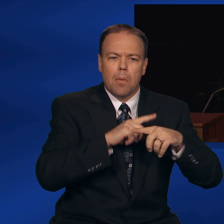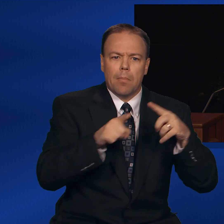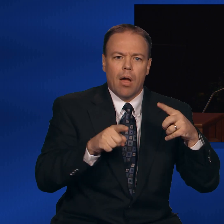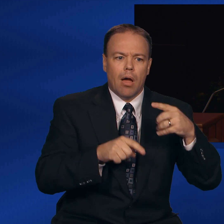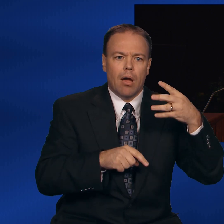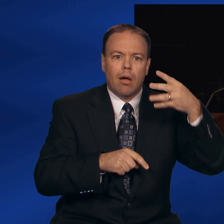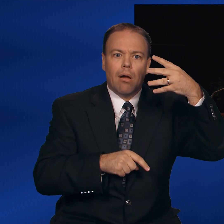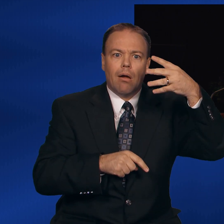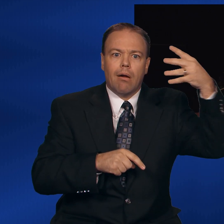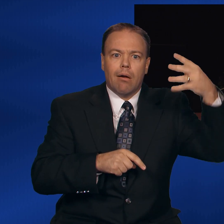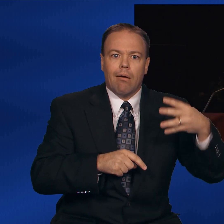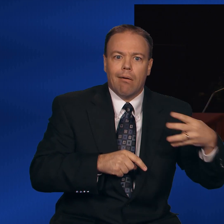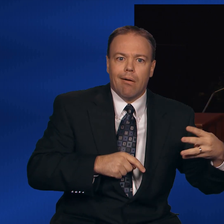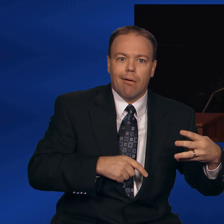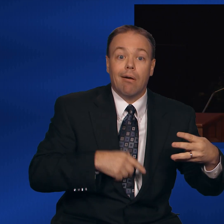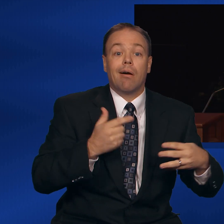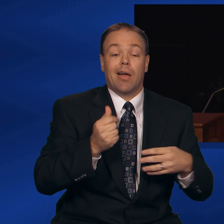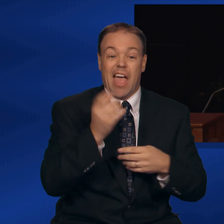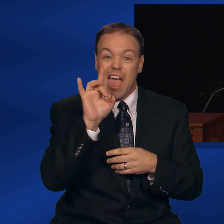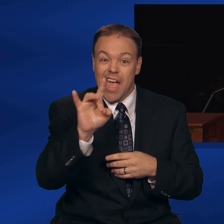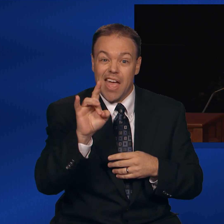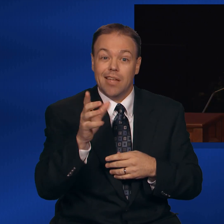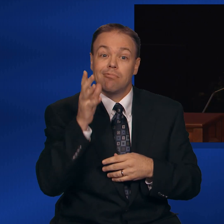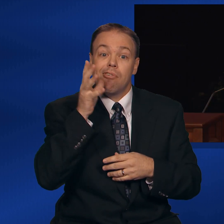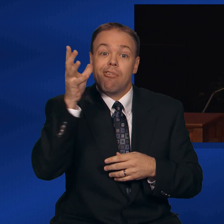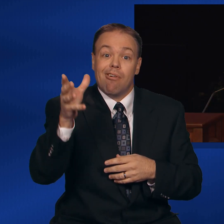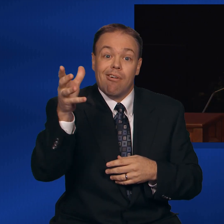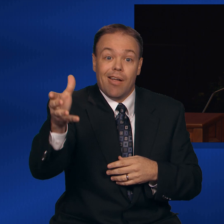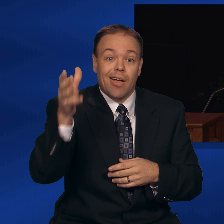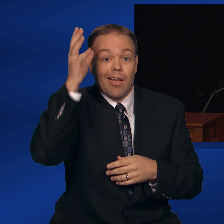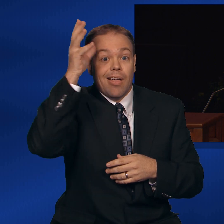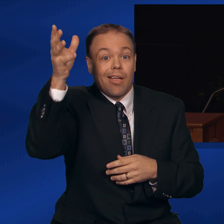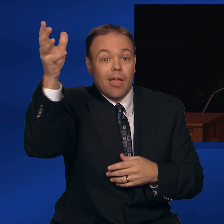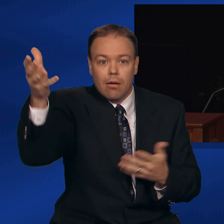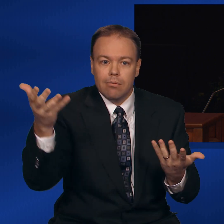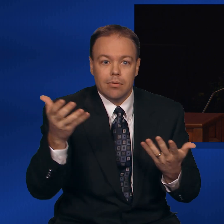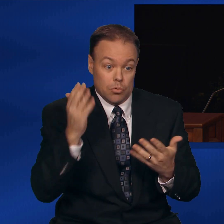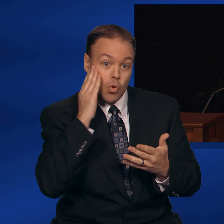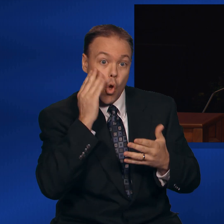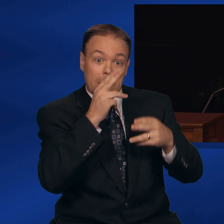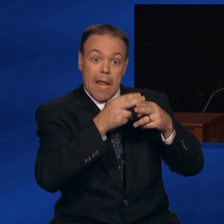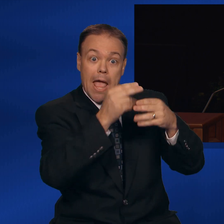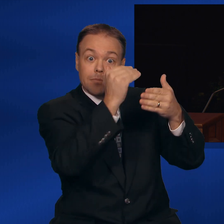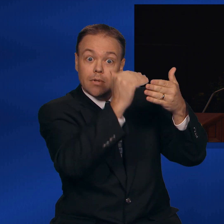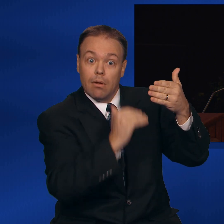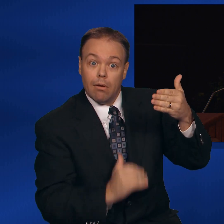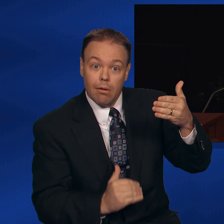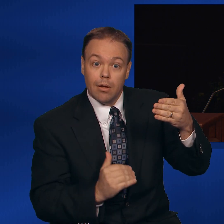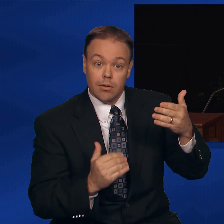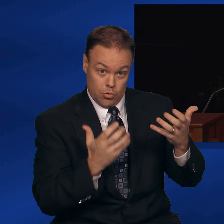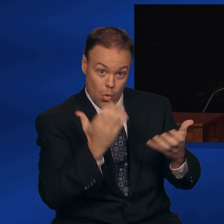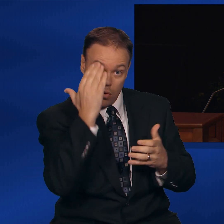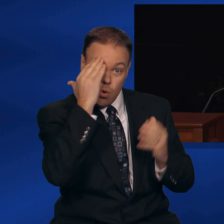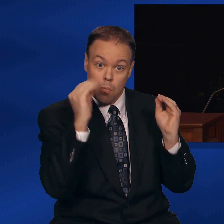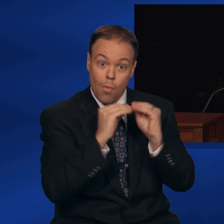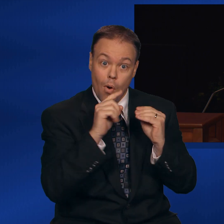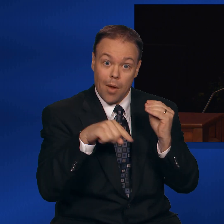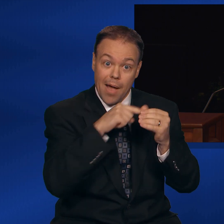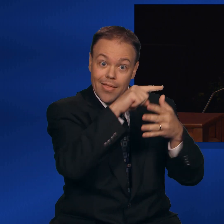eight great-grandparents? Do you know their names? Would you like to know more about